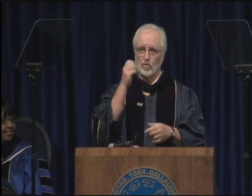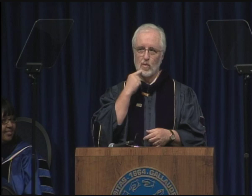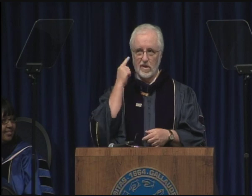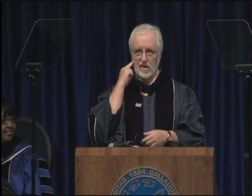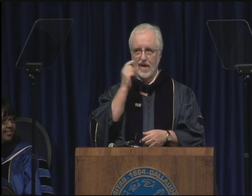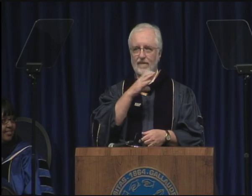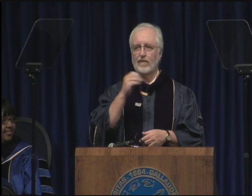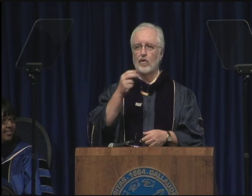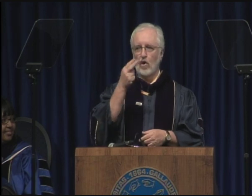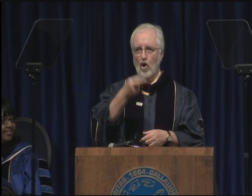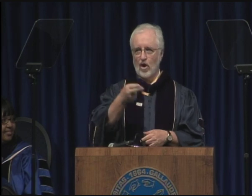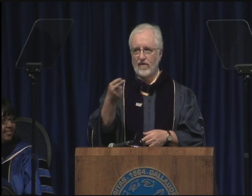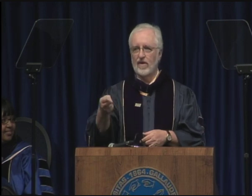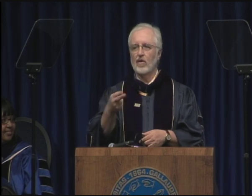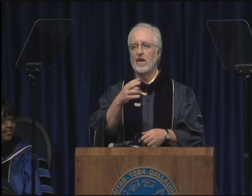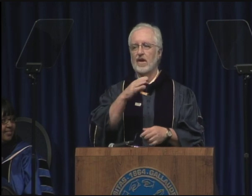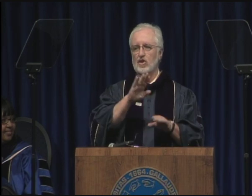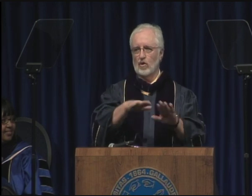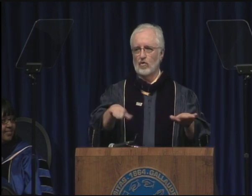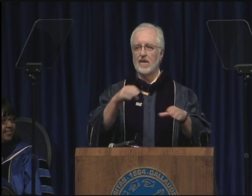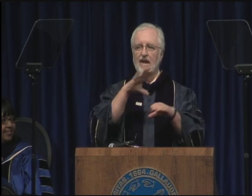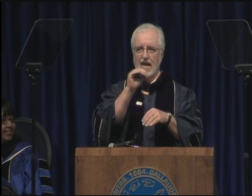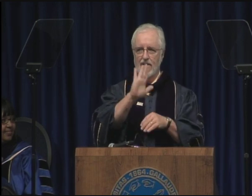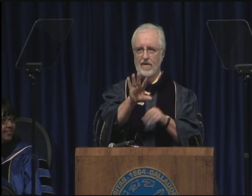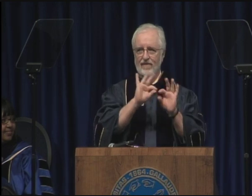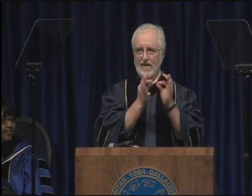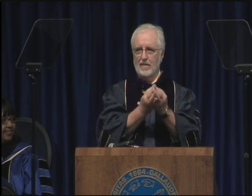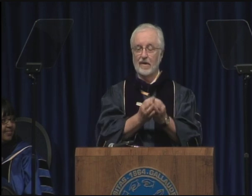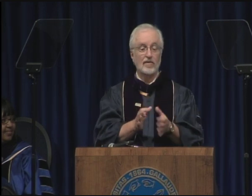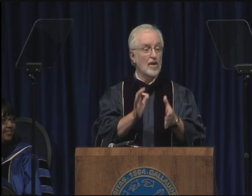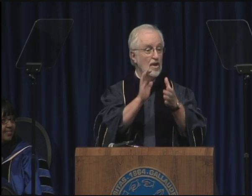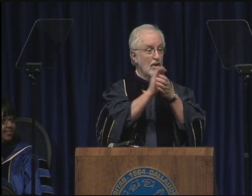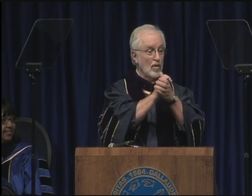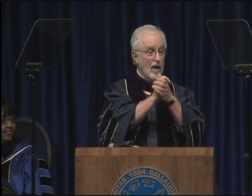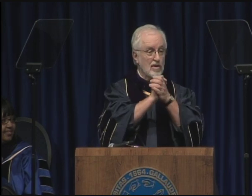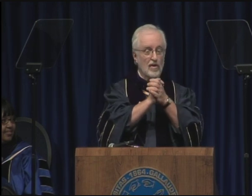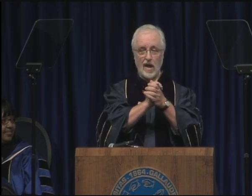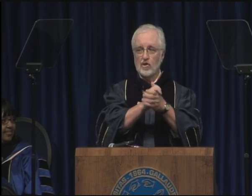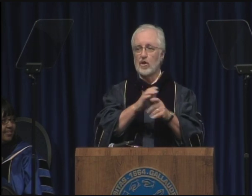and service to deaf and hard of hearing children and their families.